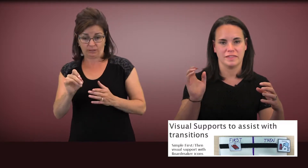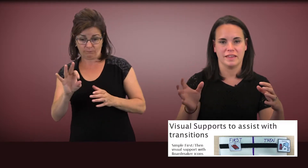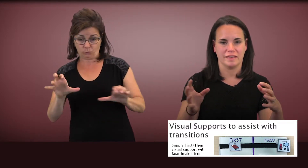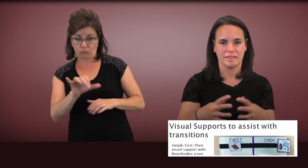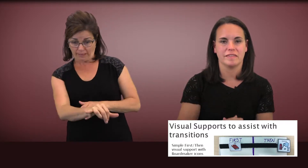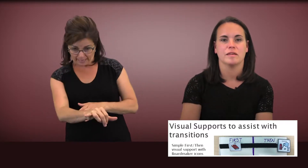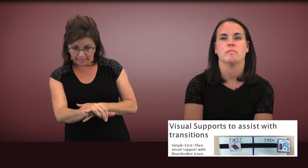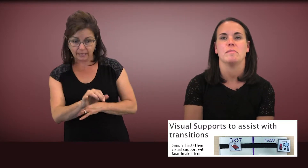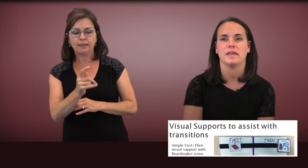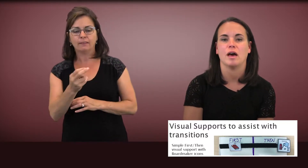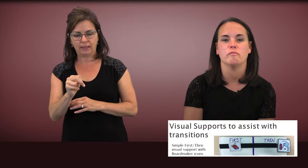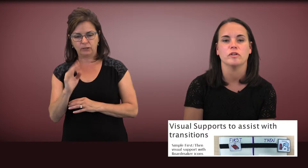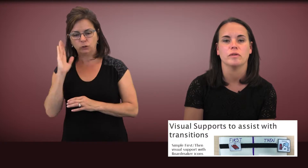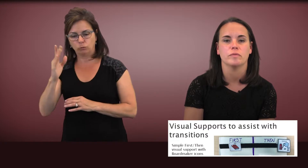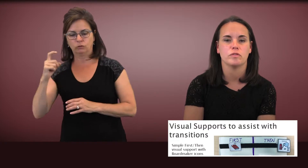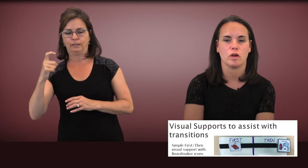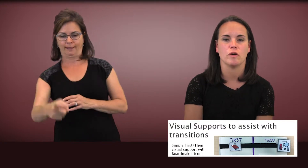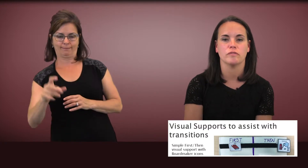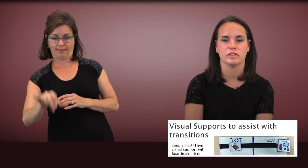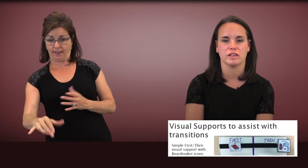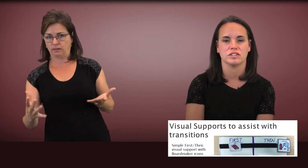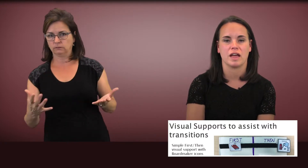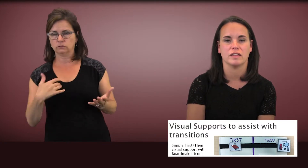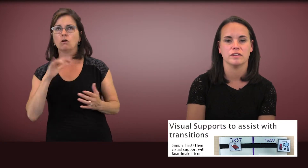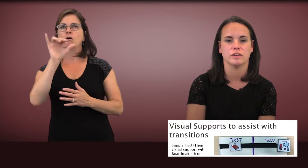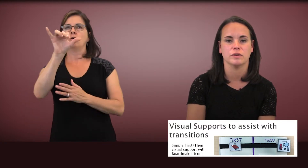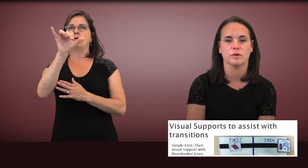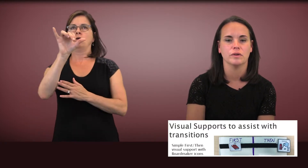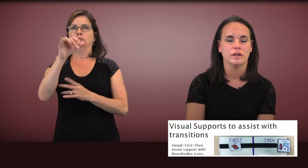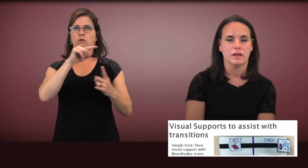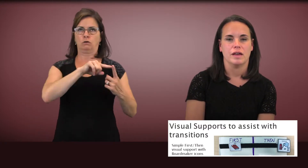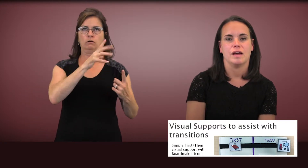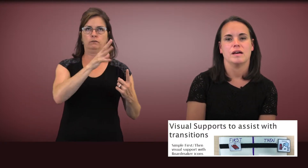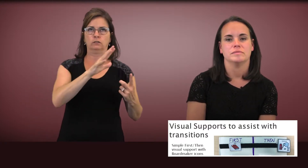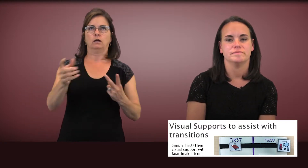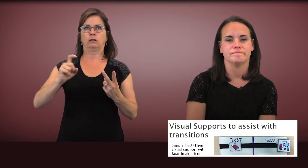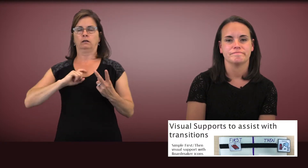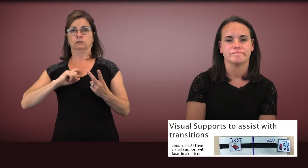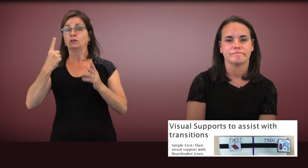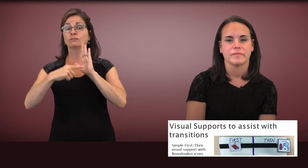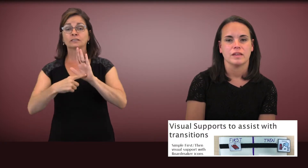you get this, might be helpful. So for the child who